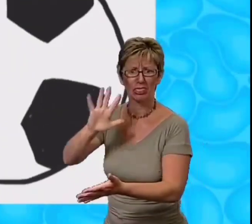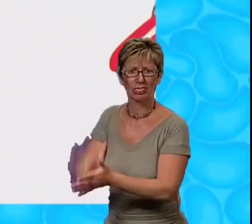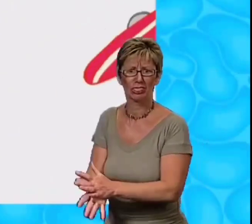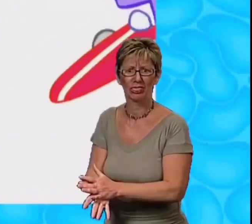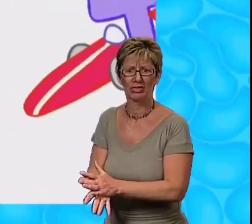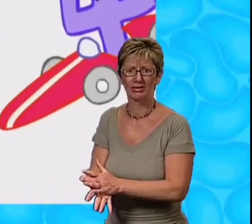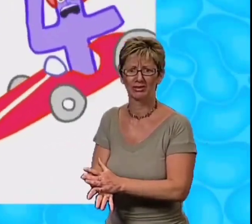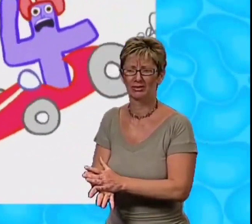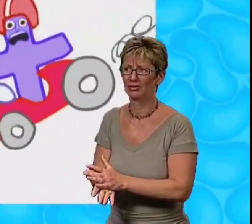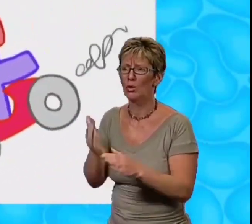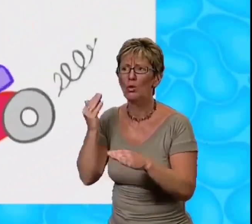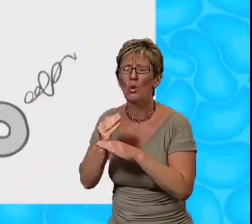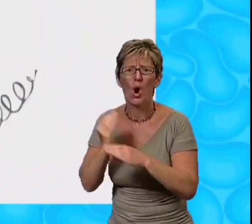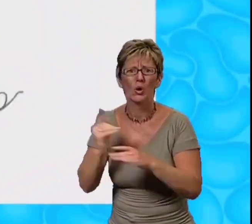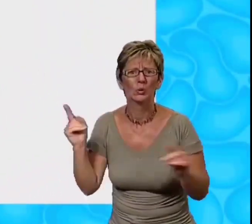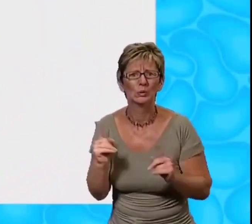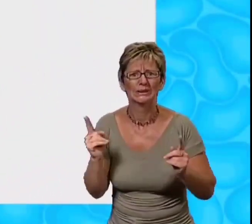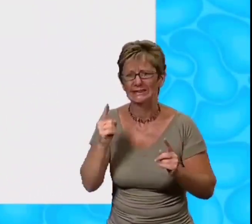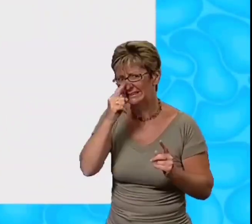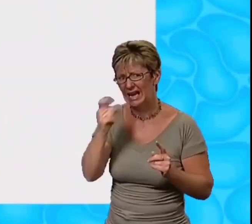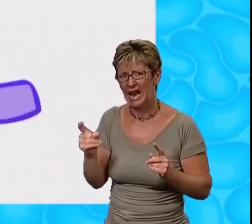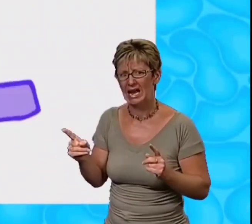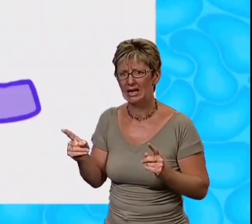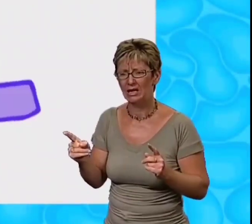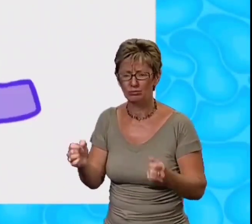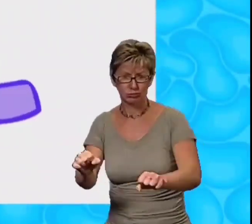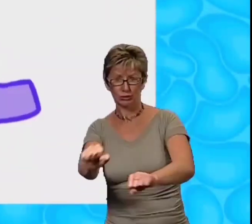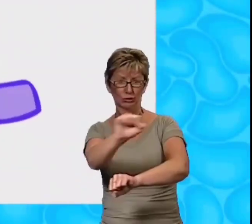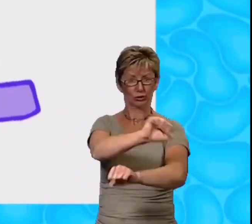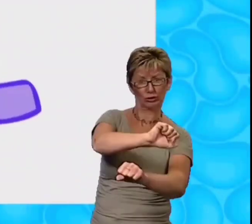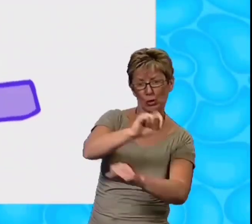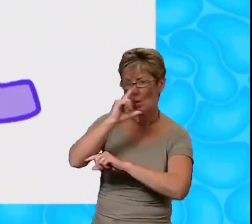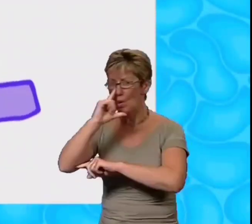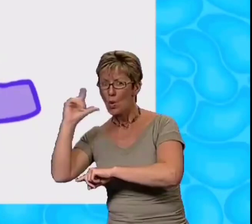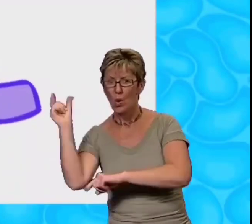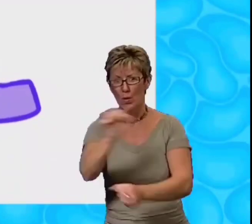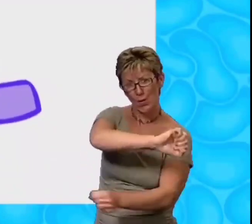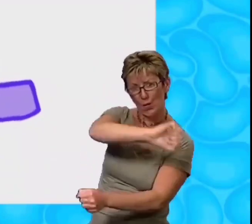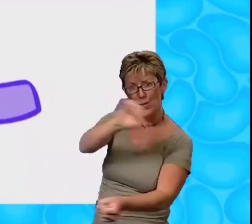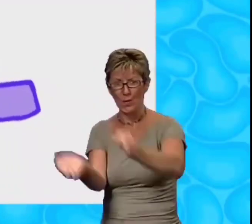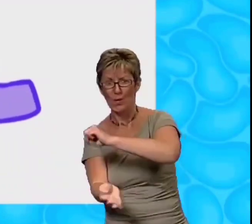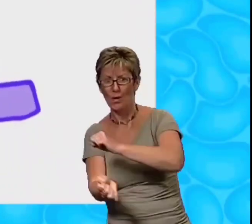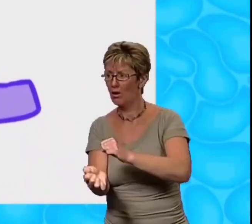And what job could he get? A racing driver? Or a doctor?